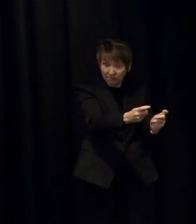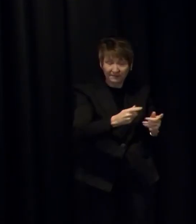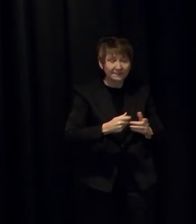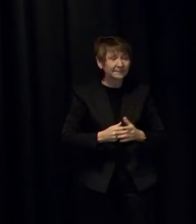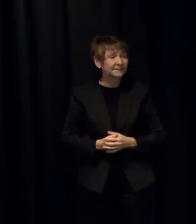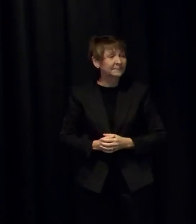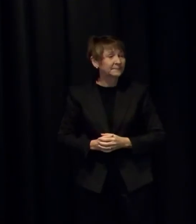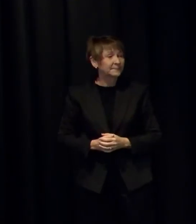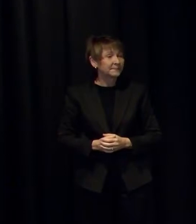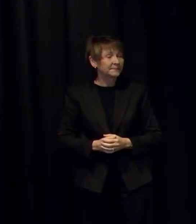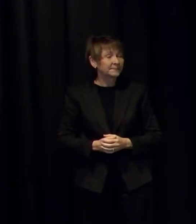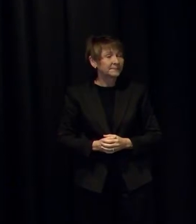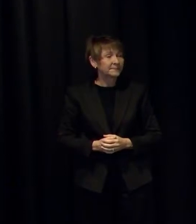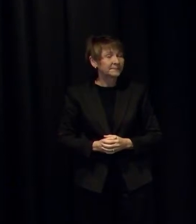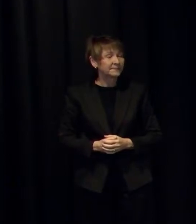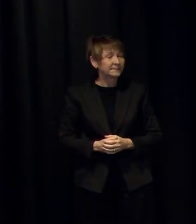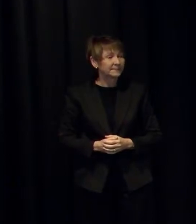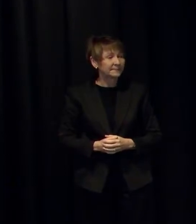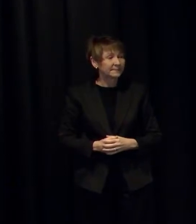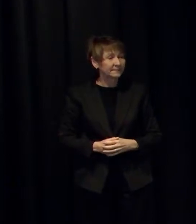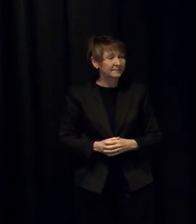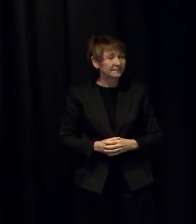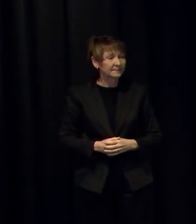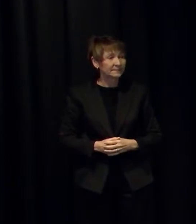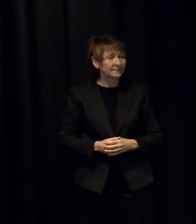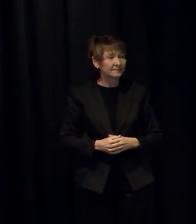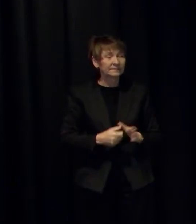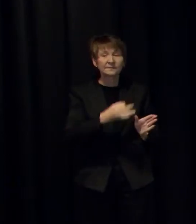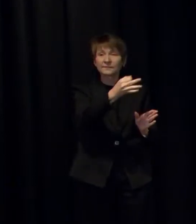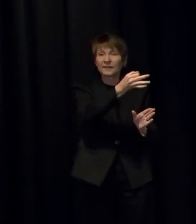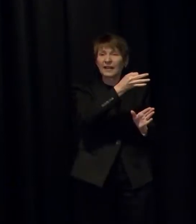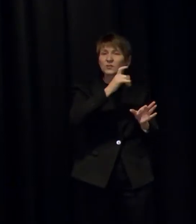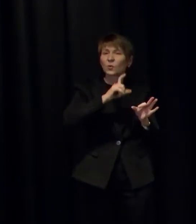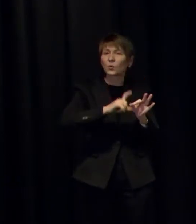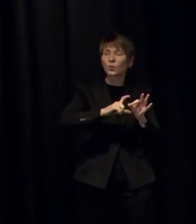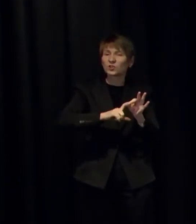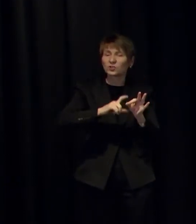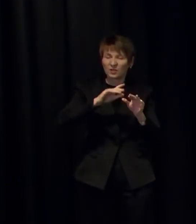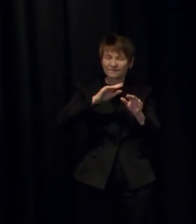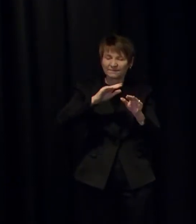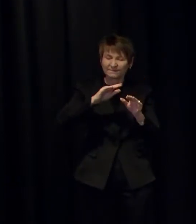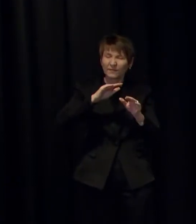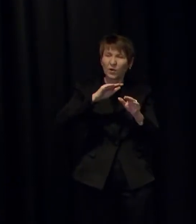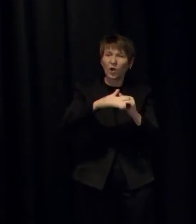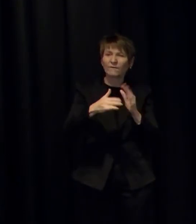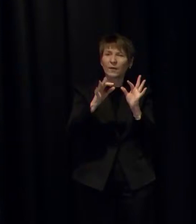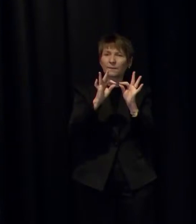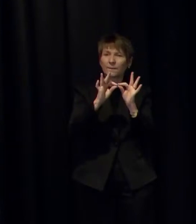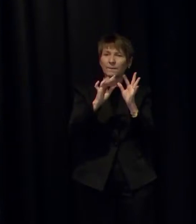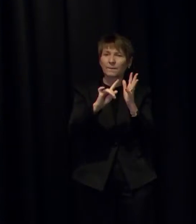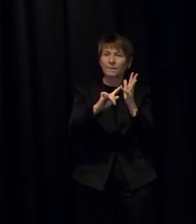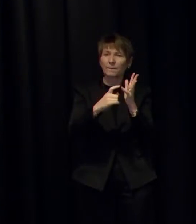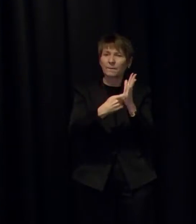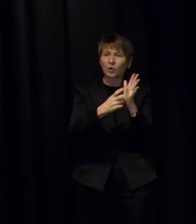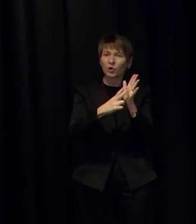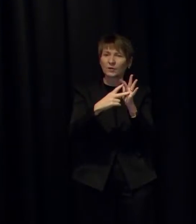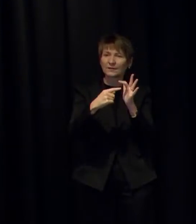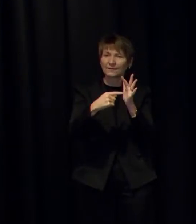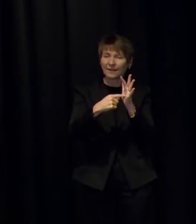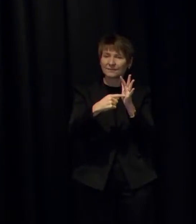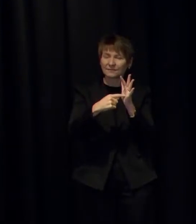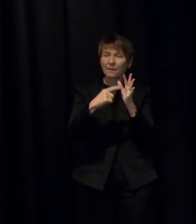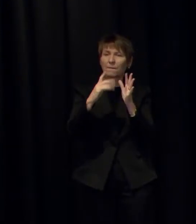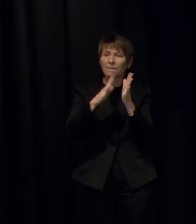between 70% double dose and 80% double dose. We certainly hope so, yes. The Burnett modelling we have, I guess it models for moving